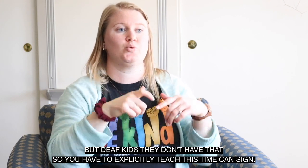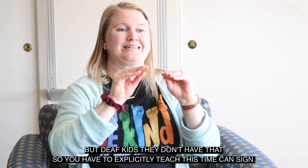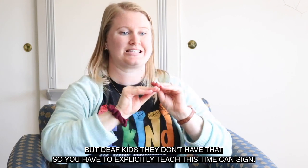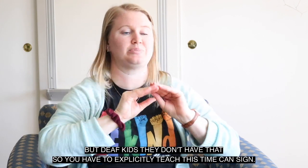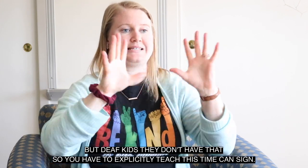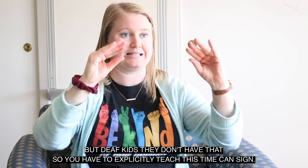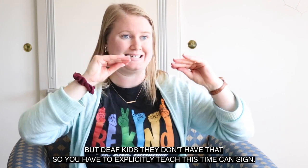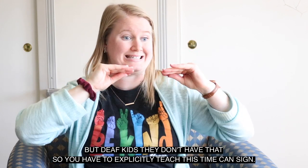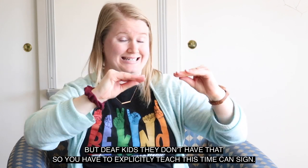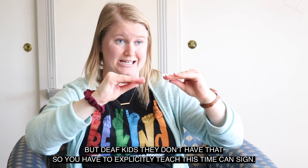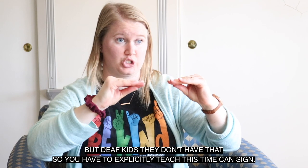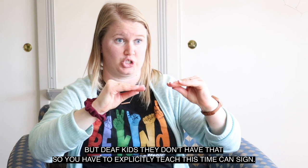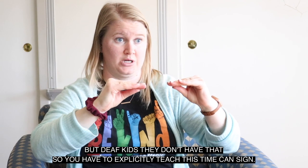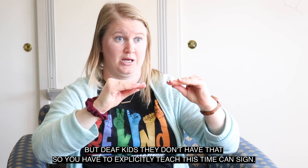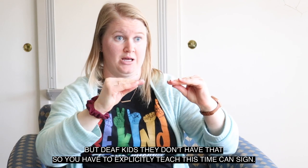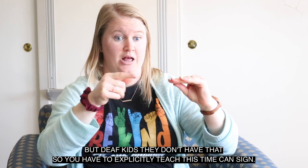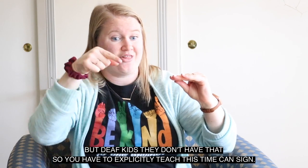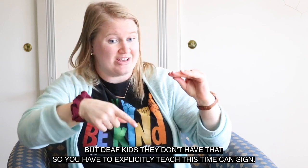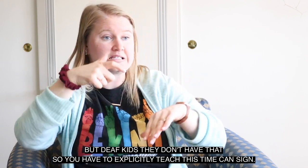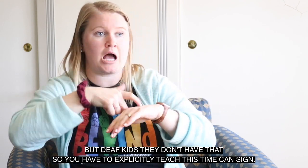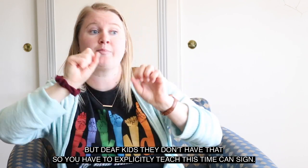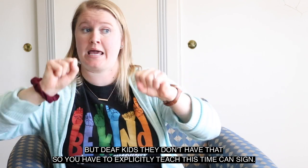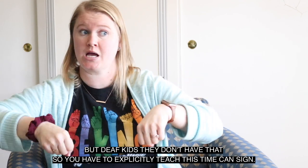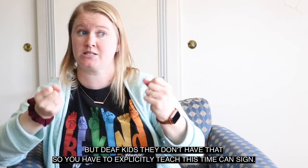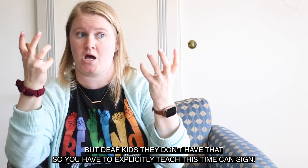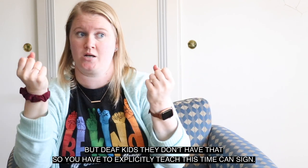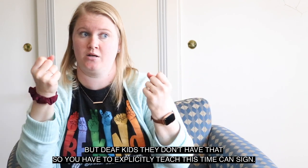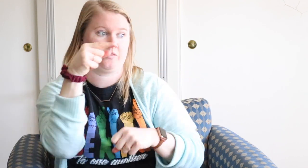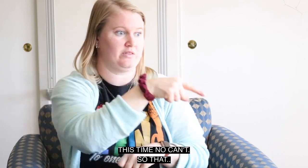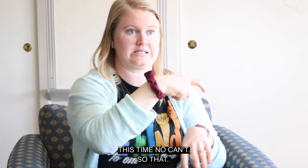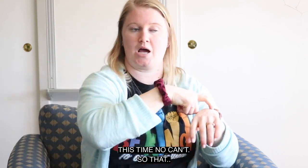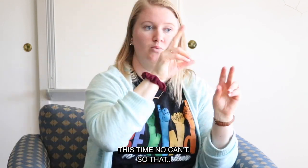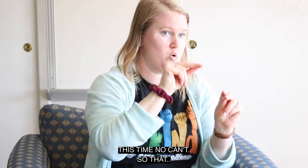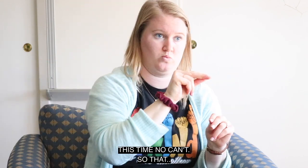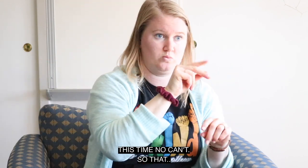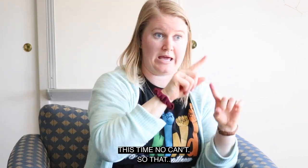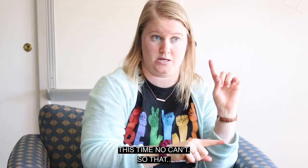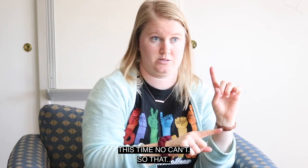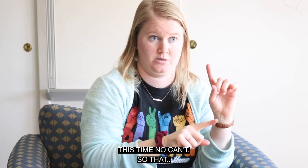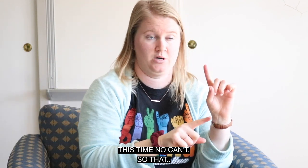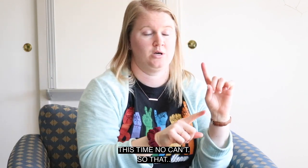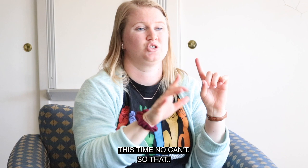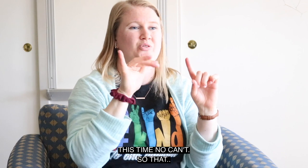explicitly teach, this time can sign, this time no. get. So